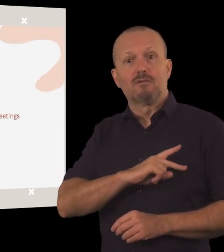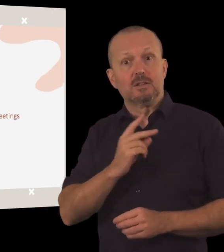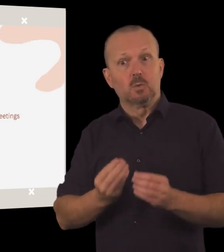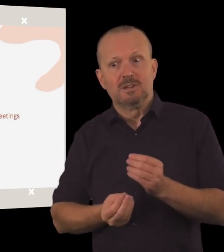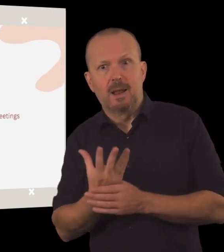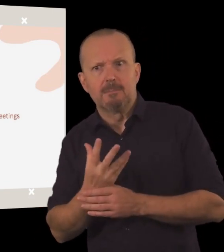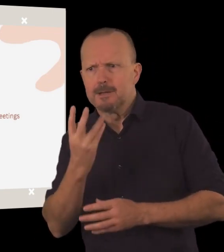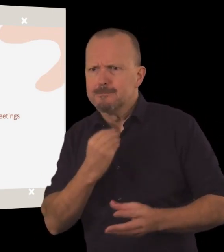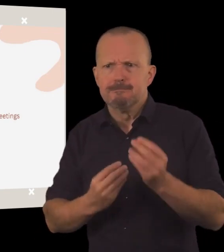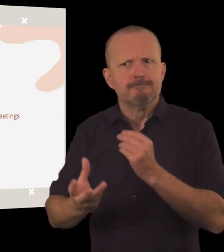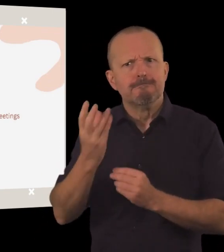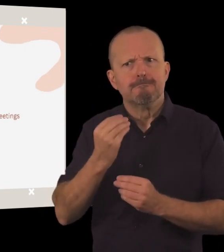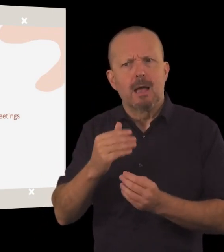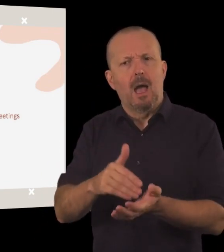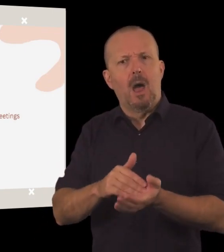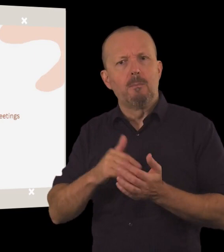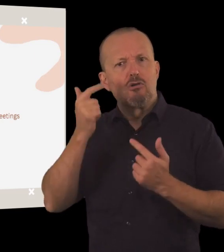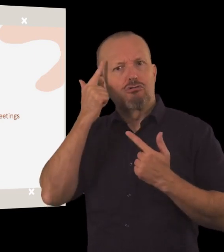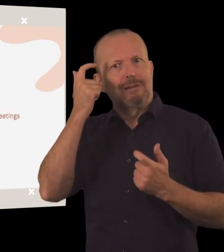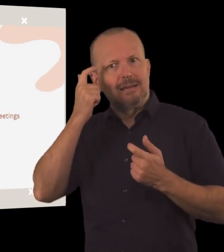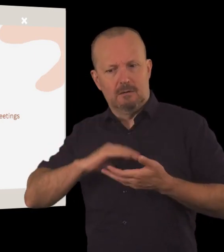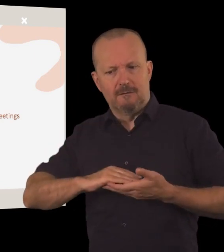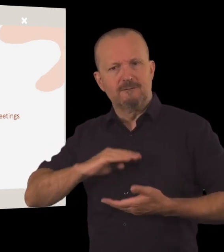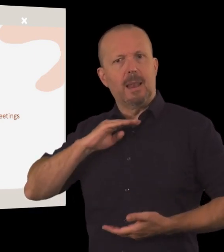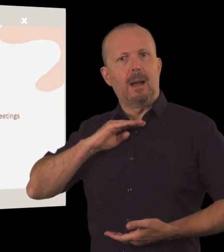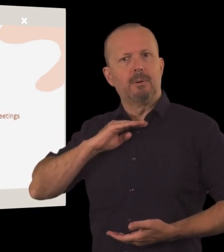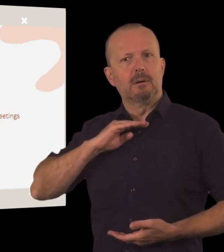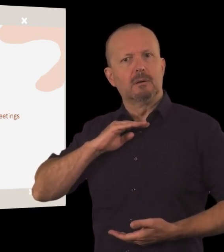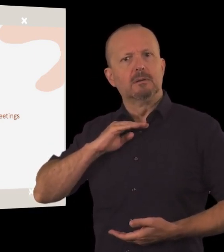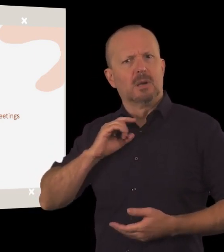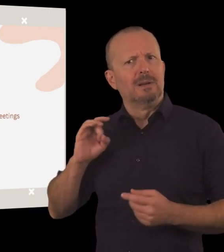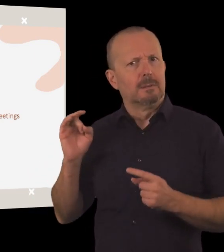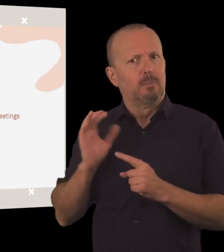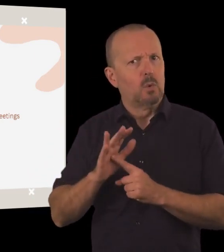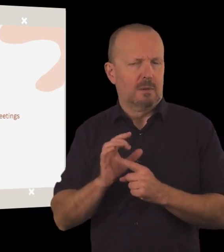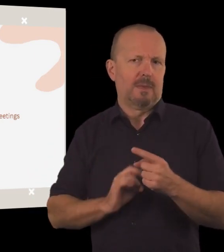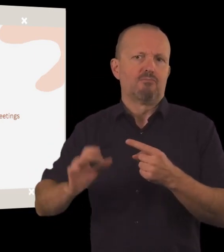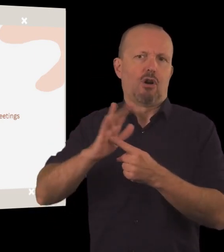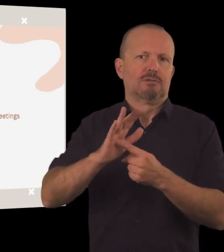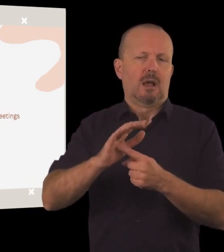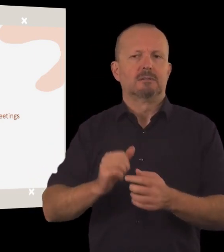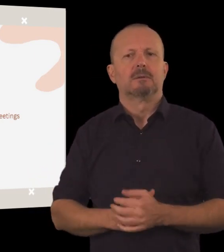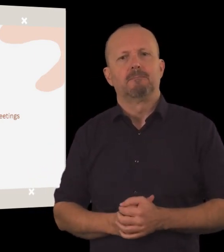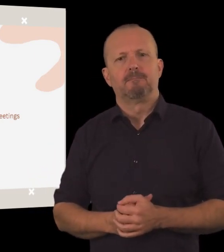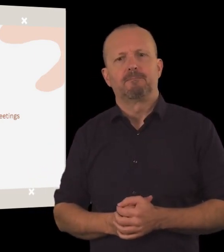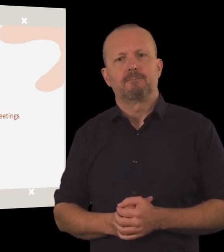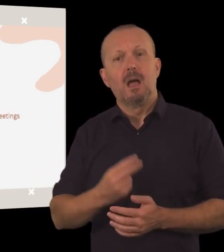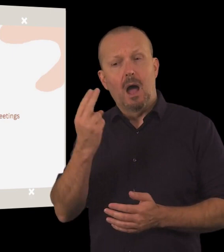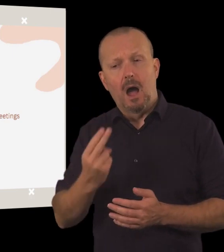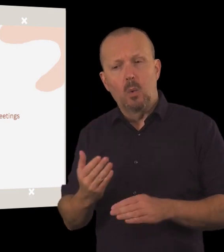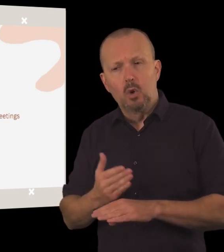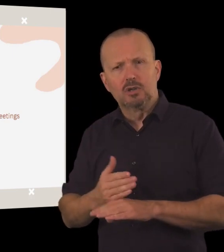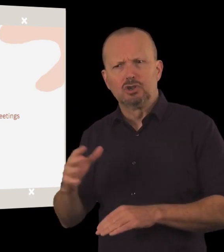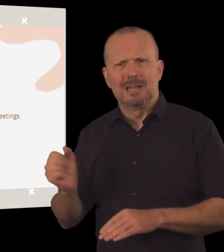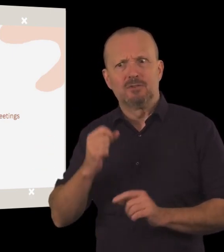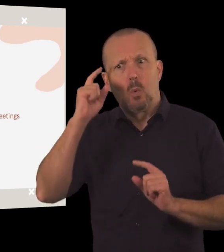away. This is valuable time for you to grow and to be inspired and come back feeling all those good feelings